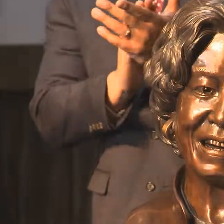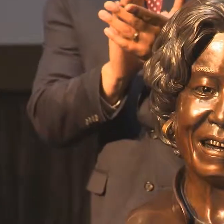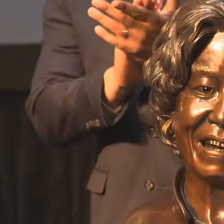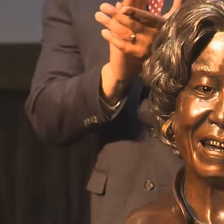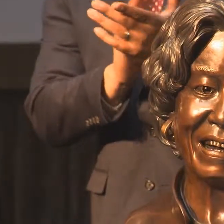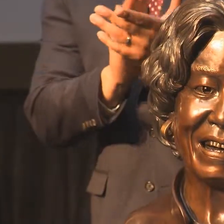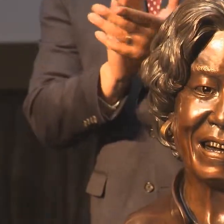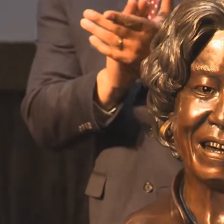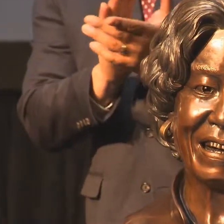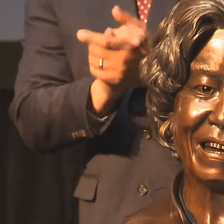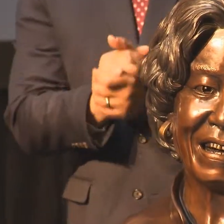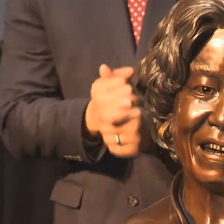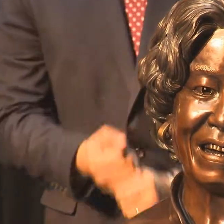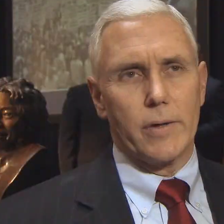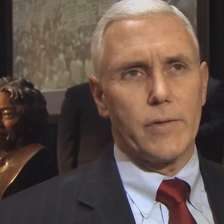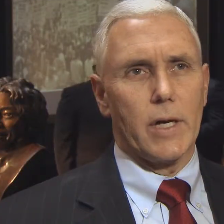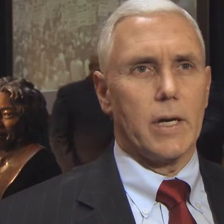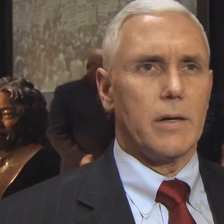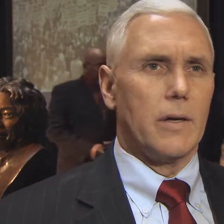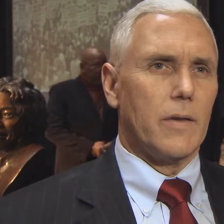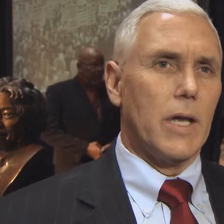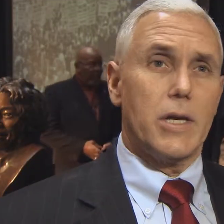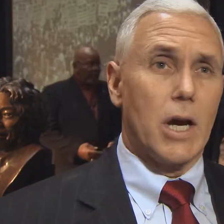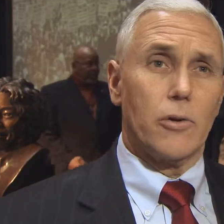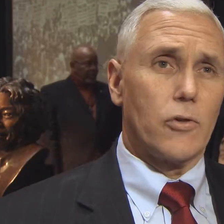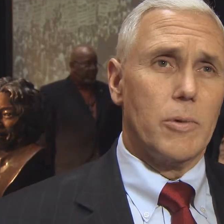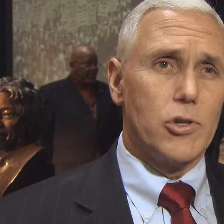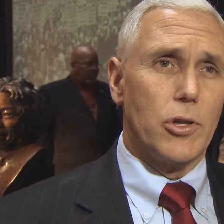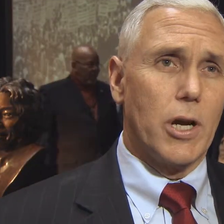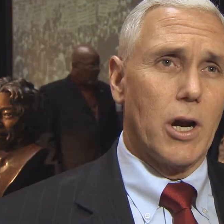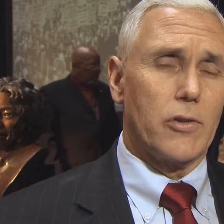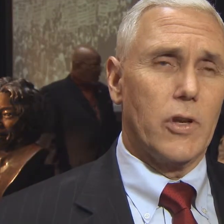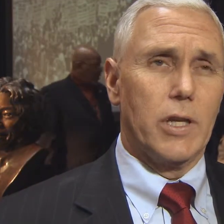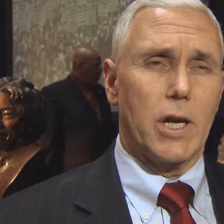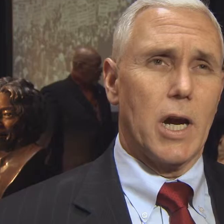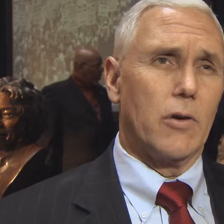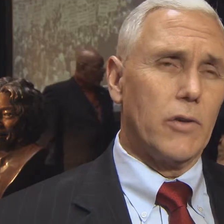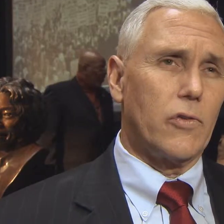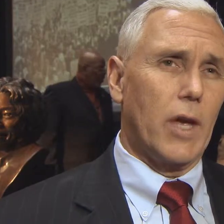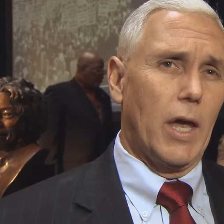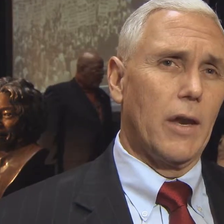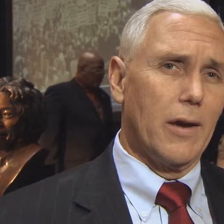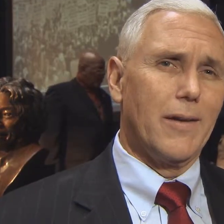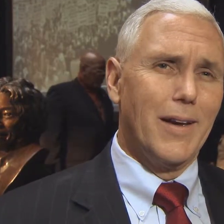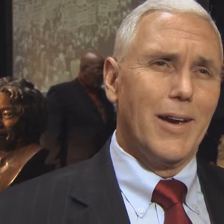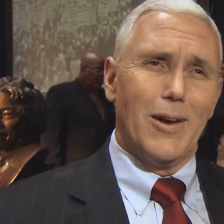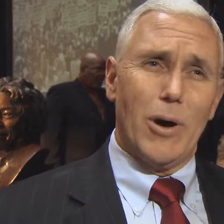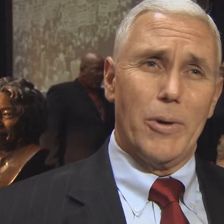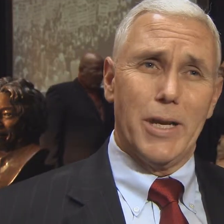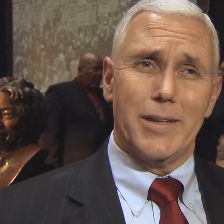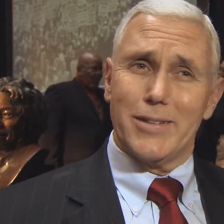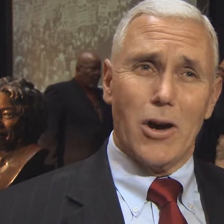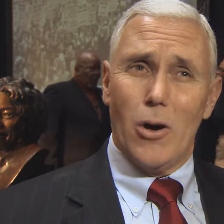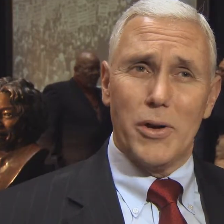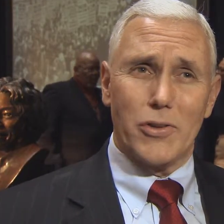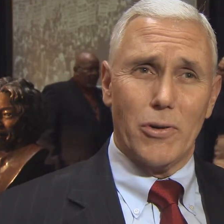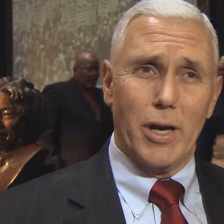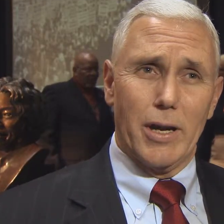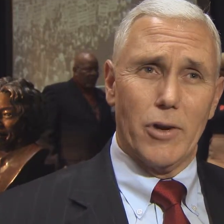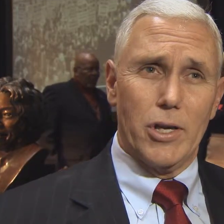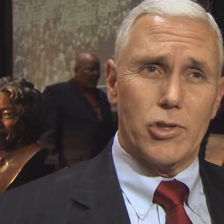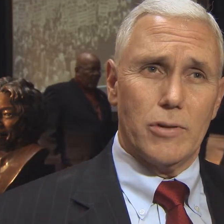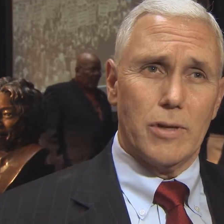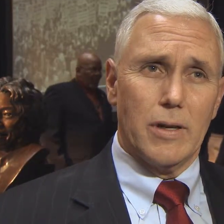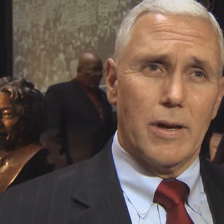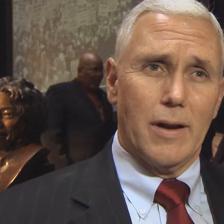I had the great privilege of serving with the late Congresswoman Julia Carson in the Congress, and while we didn't always agree